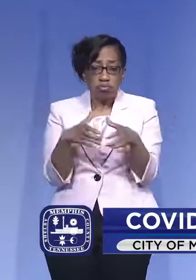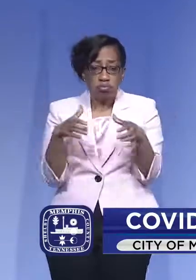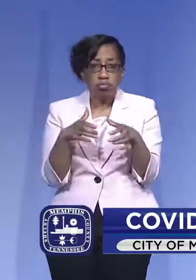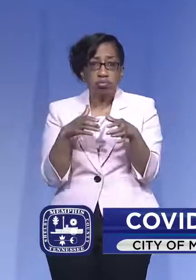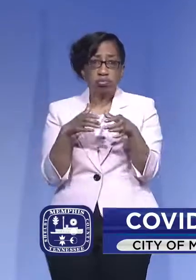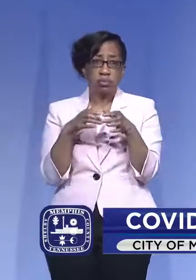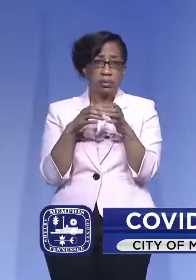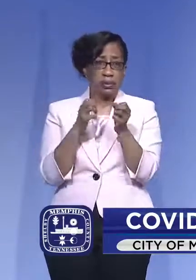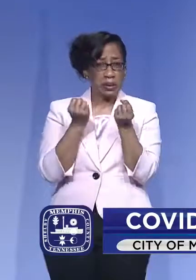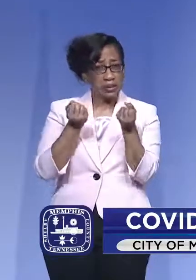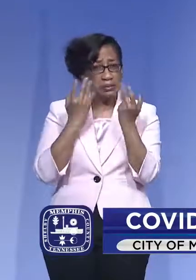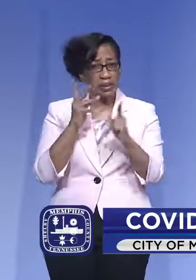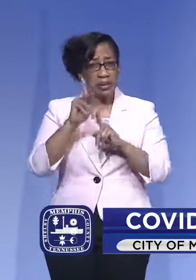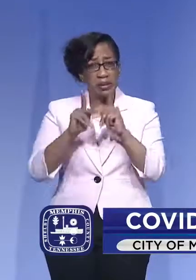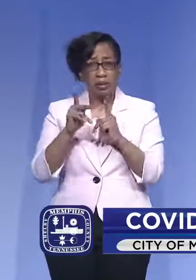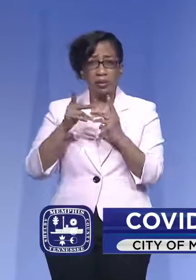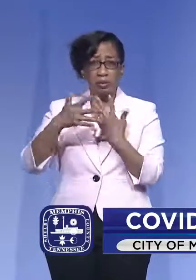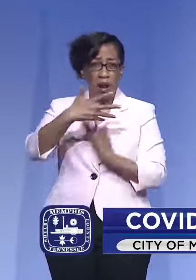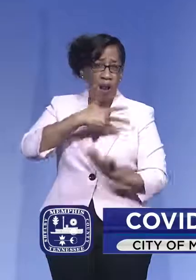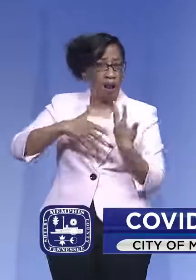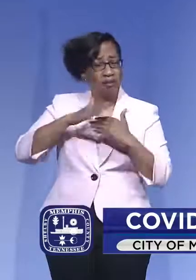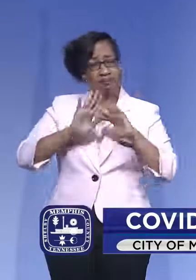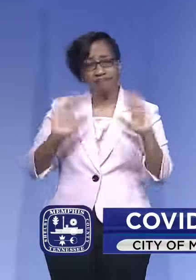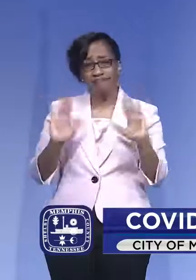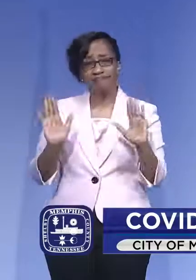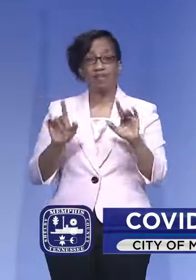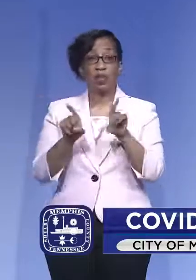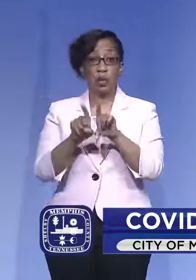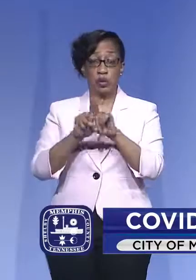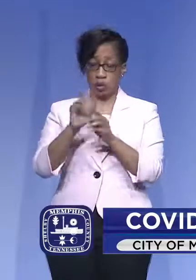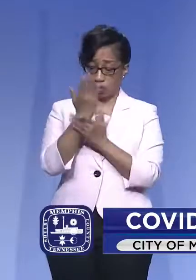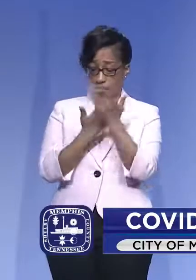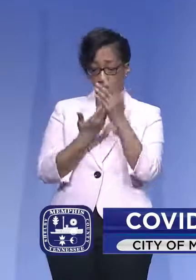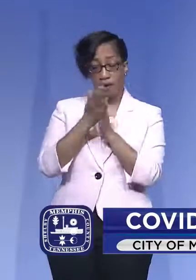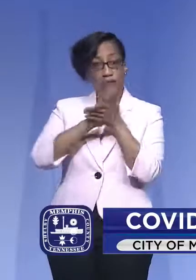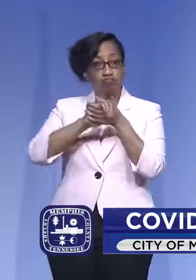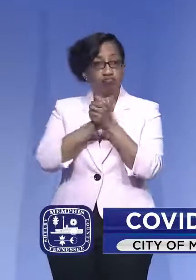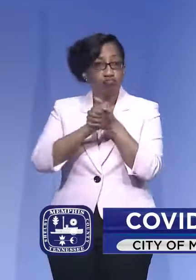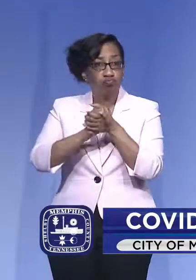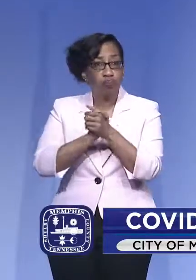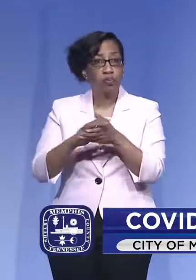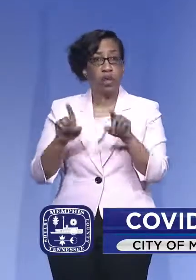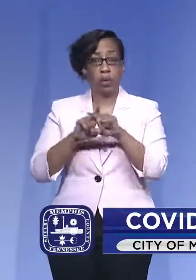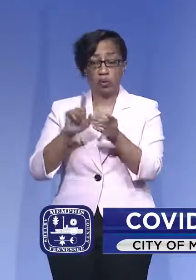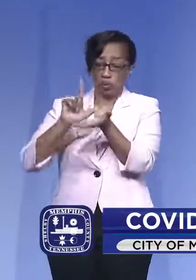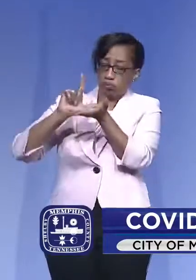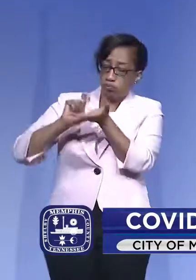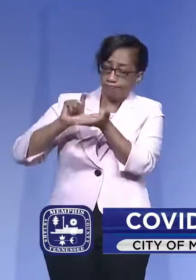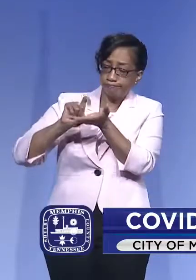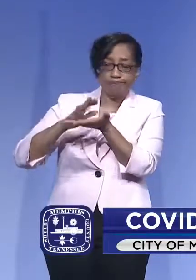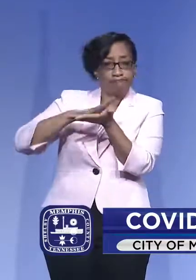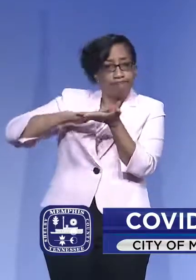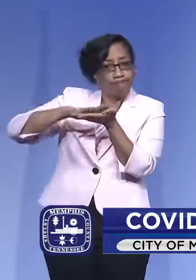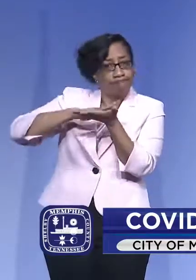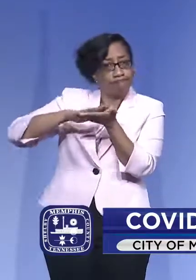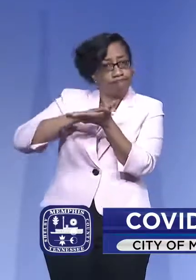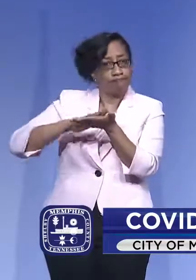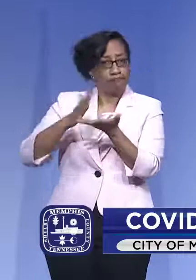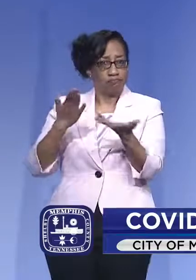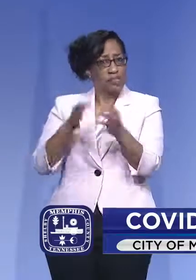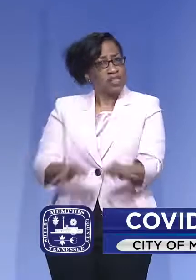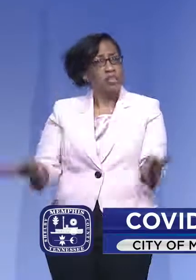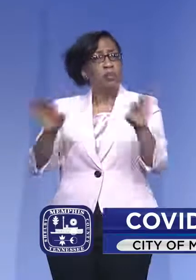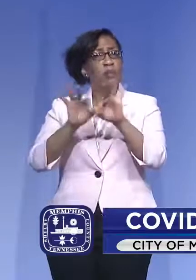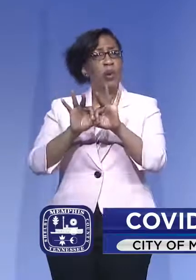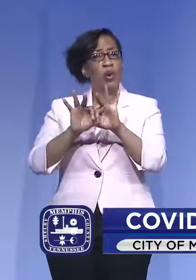packed together in groups, that we wash our hands and use hand sanitizer frequently, because good hand hygiene